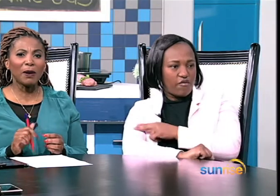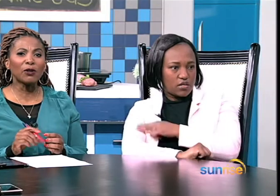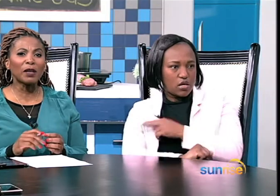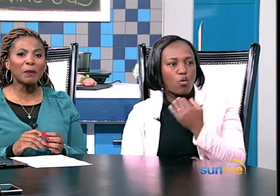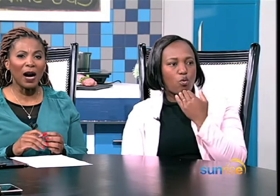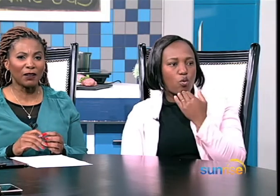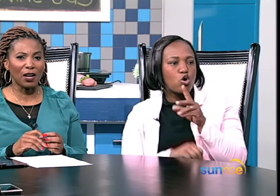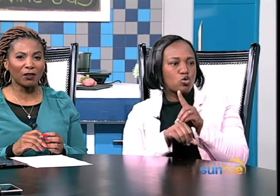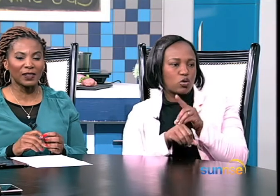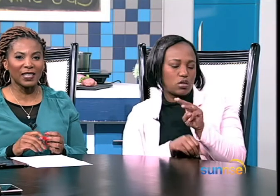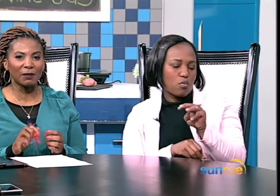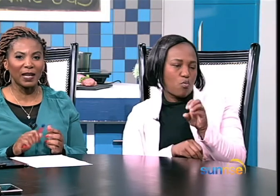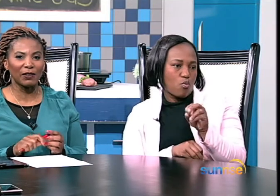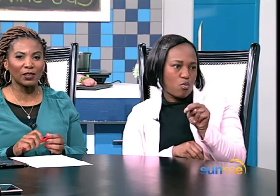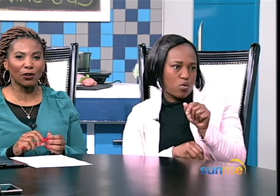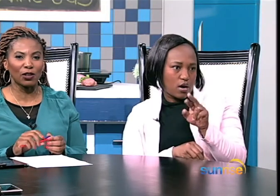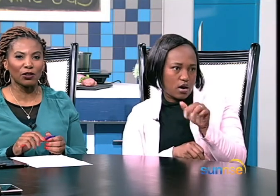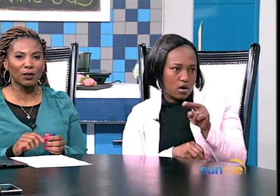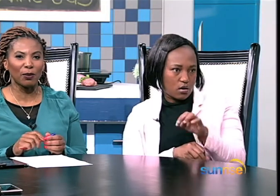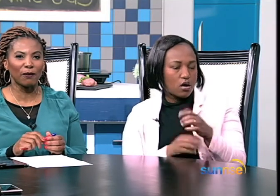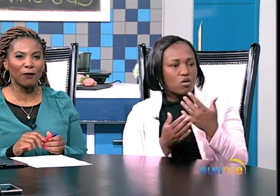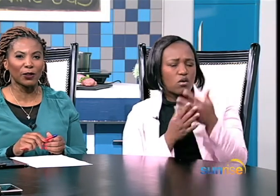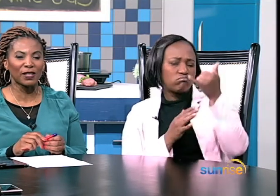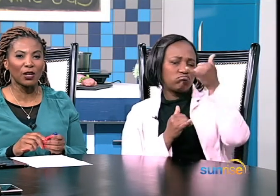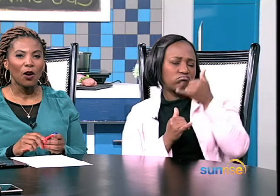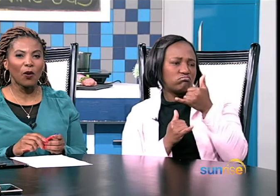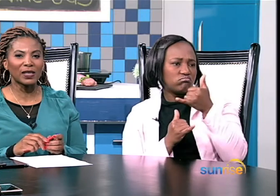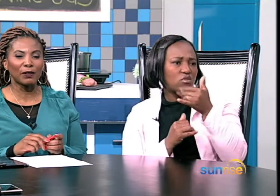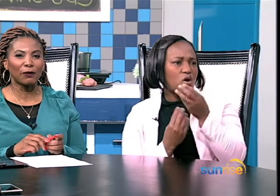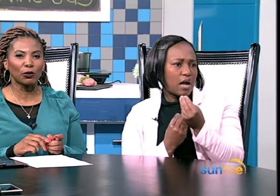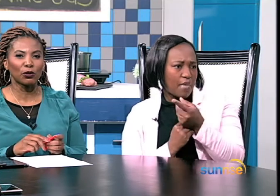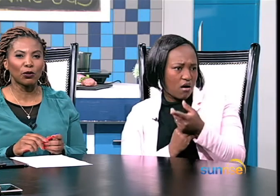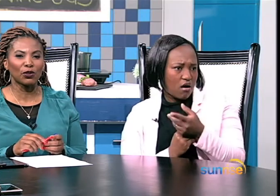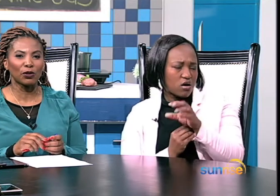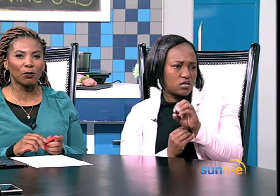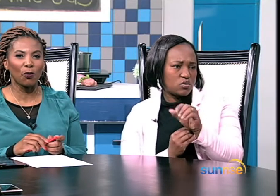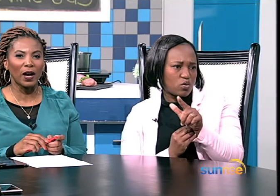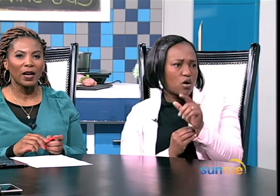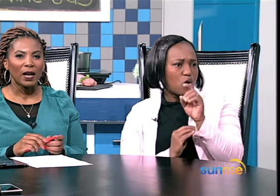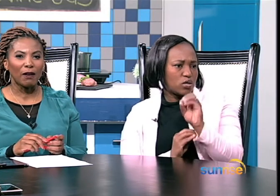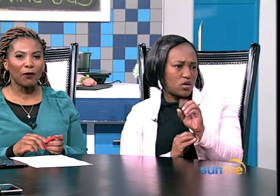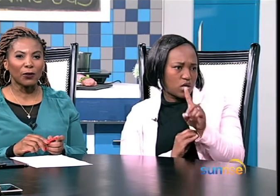you can be part of our conversation by giving us a call on 011 447 1742 or 011